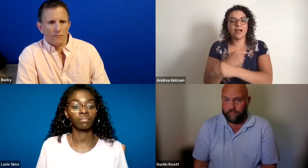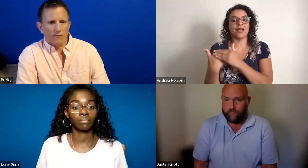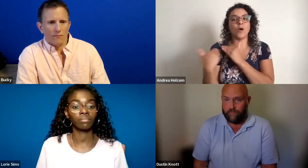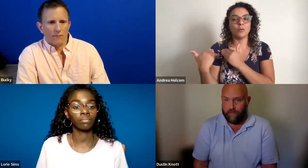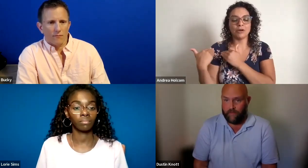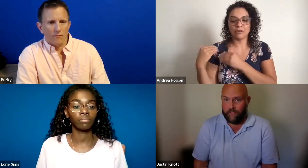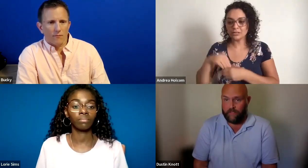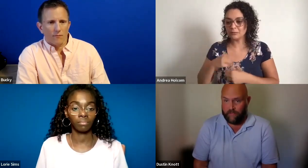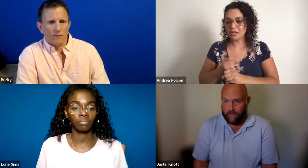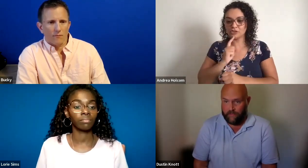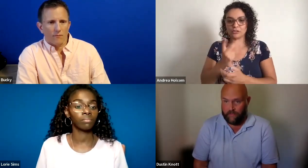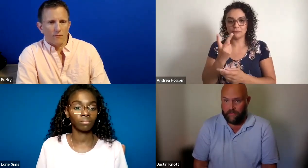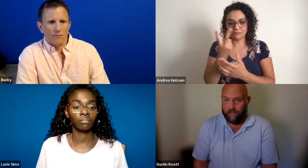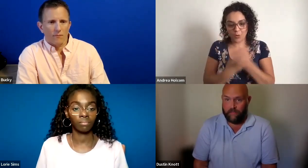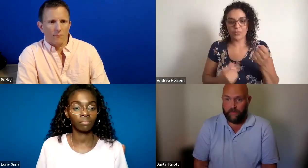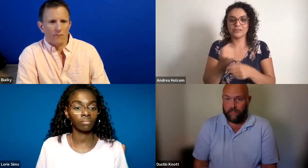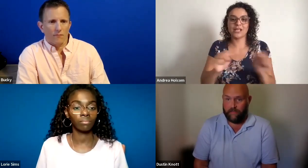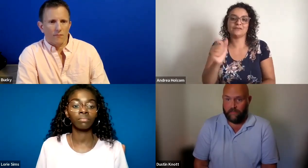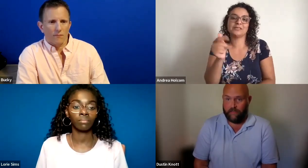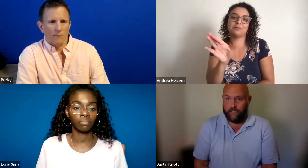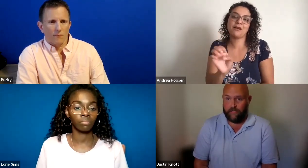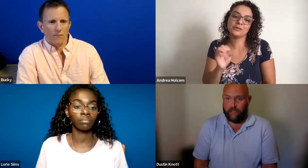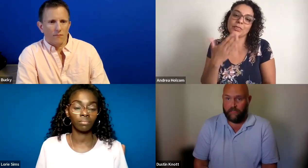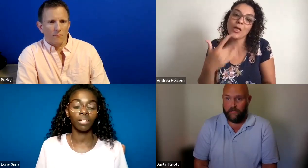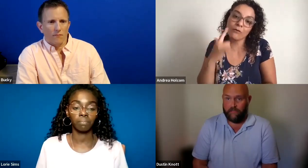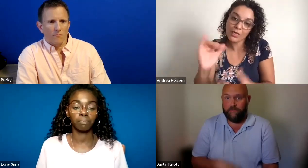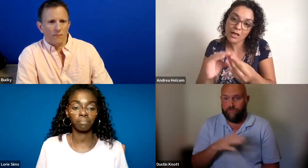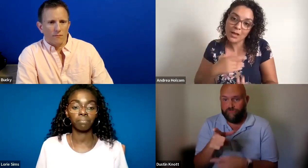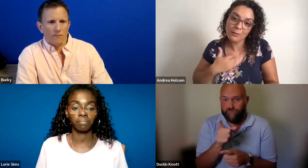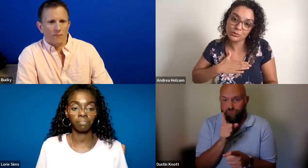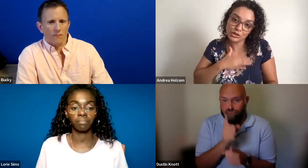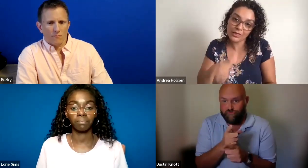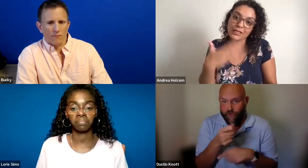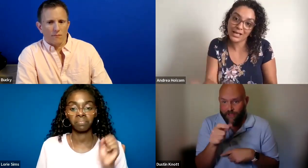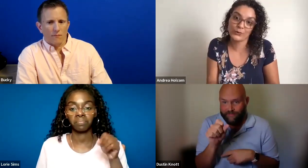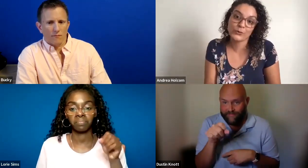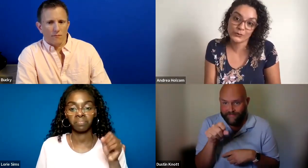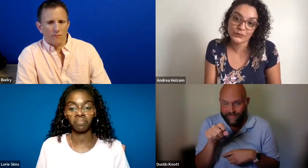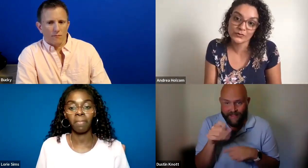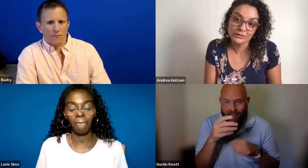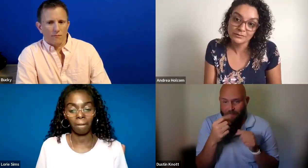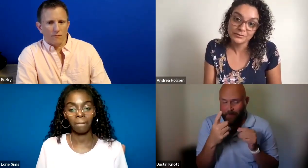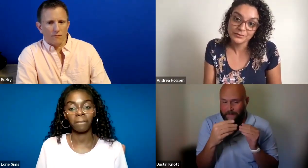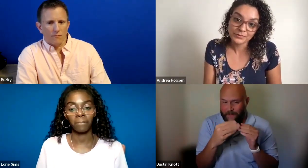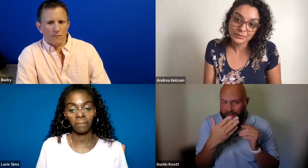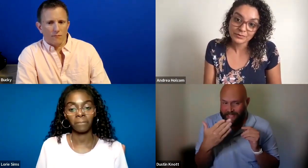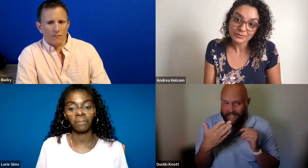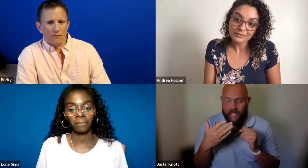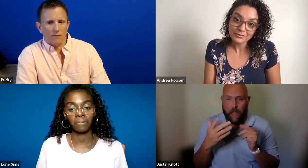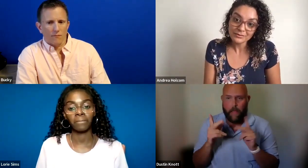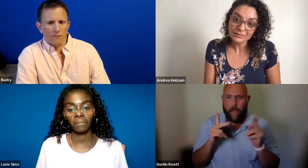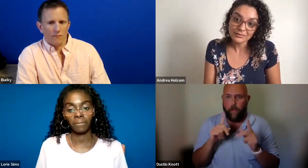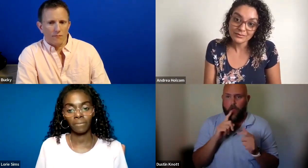population does not have to live oppression. They don't experience it on a daily basis. So I want to thank you for that comment. I appreciate that coming from